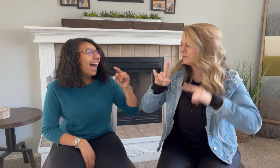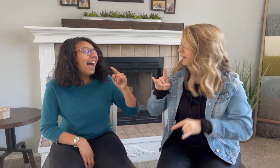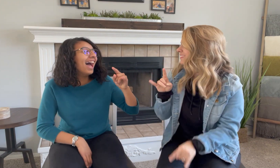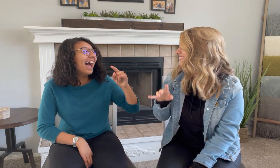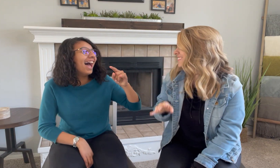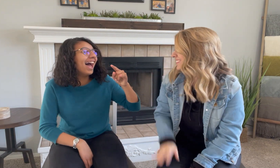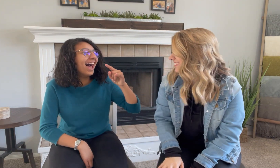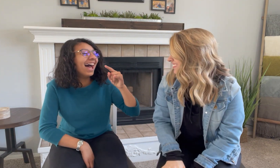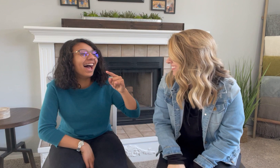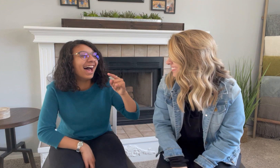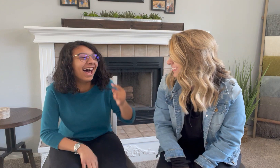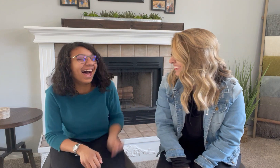Like,